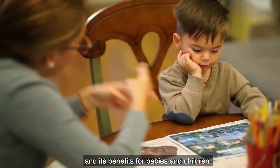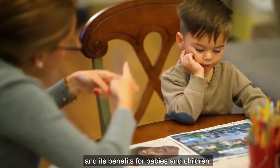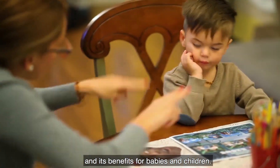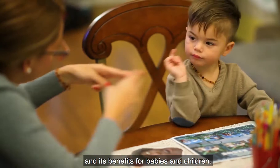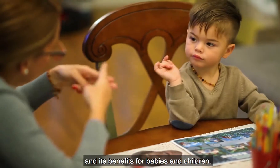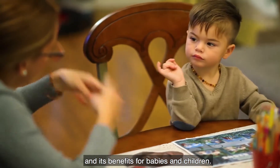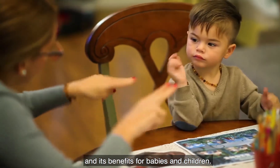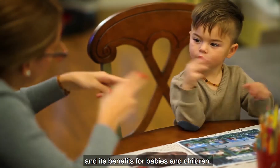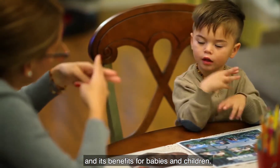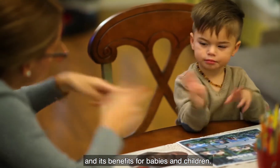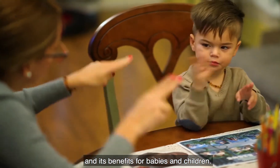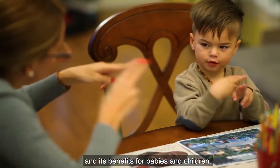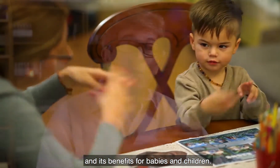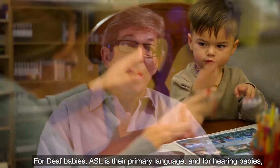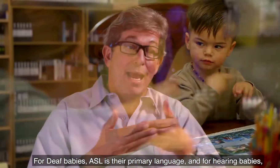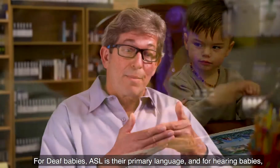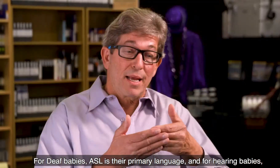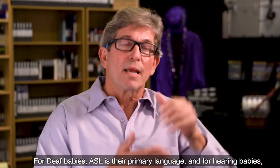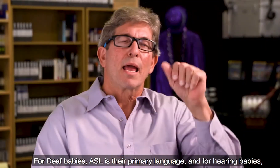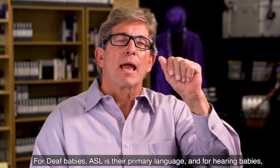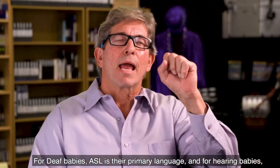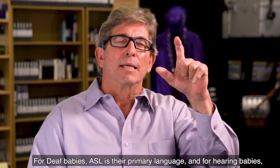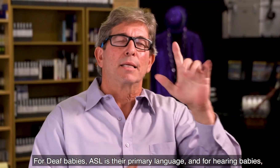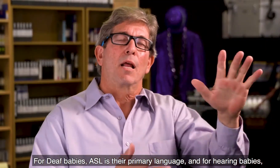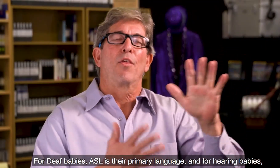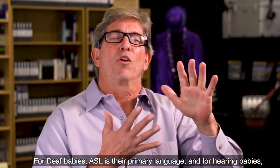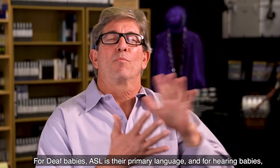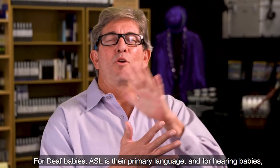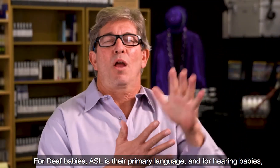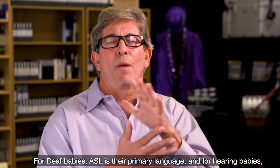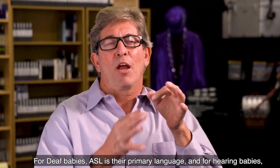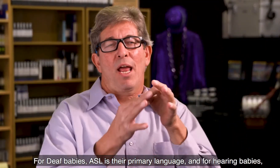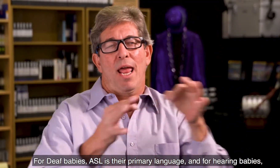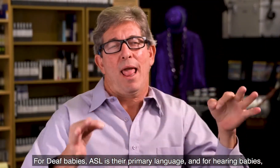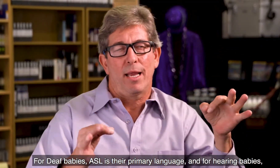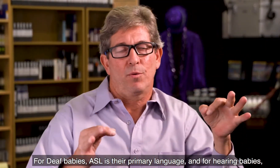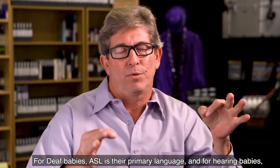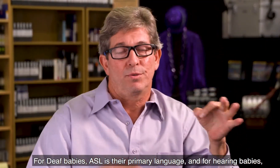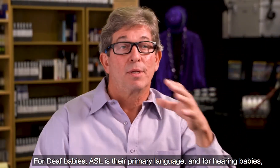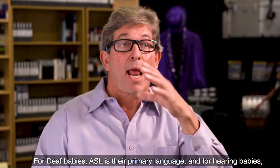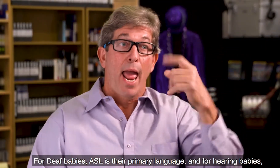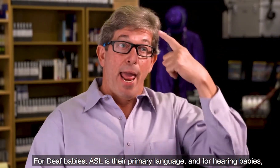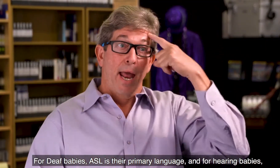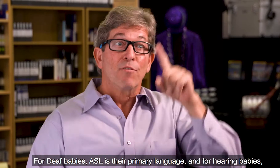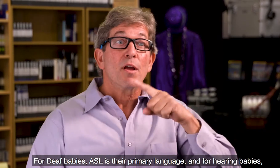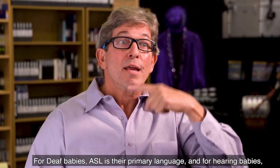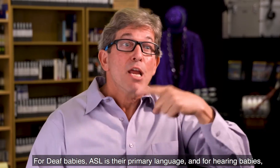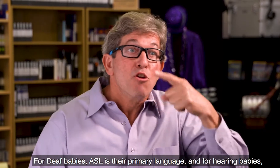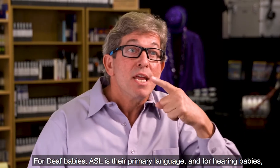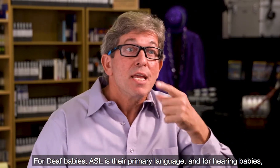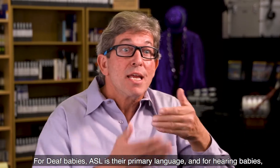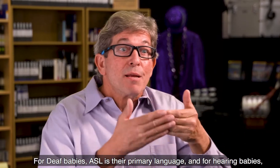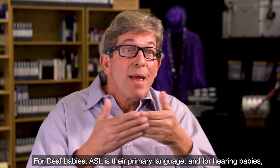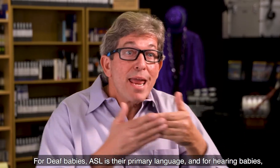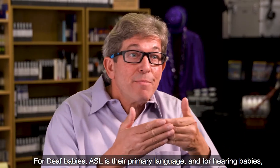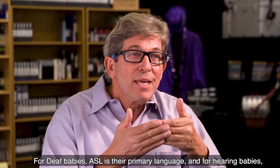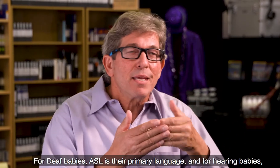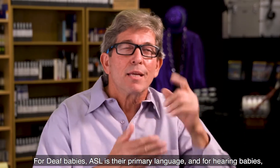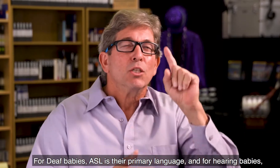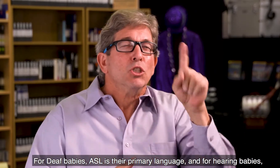for babies and children. For deaf babies, ASL is their primary language and for hearing babies,